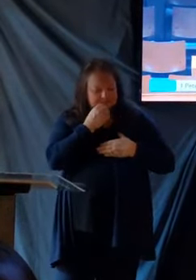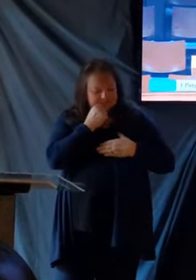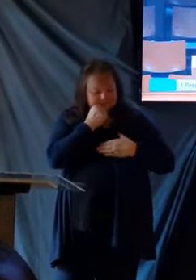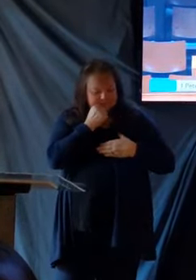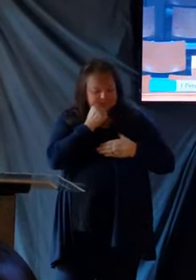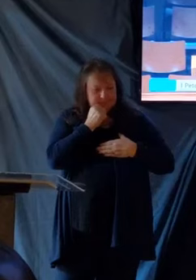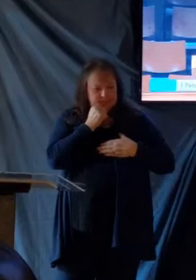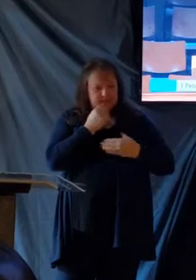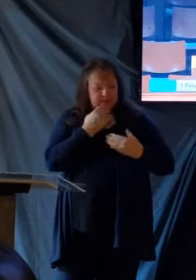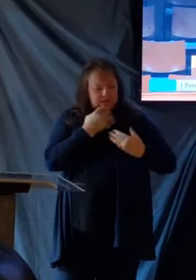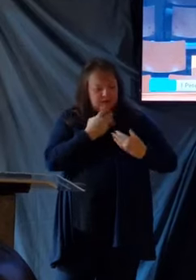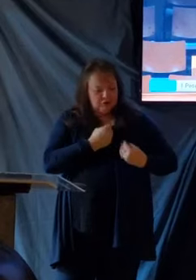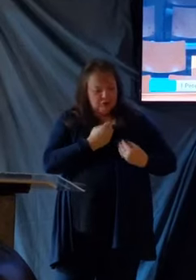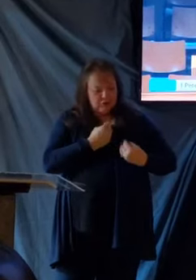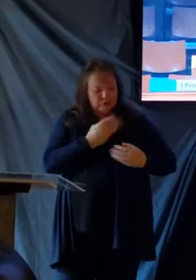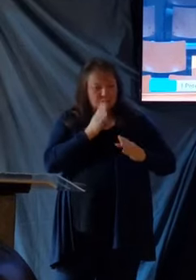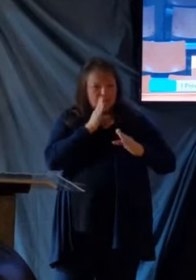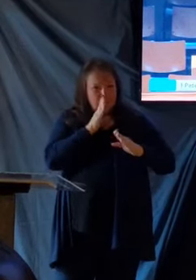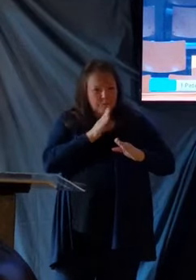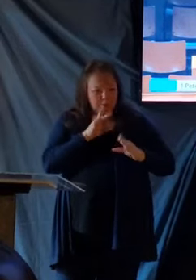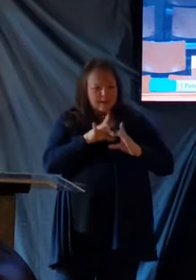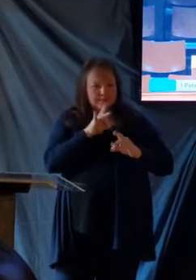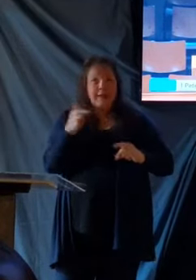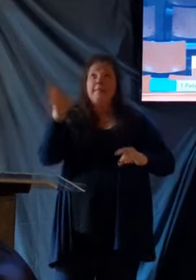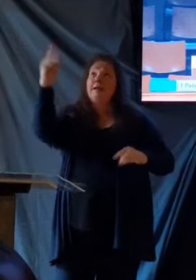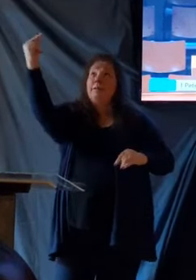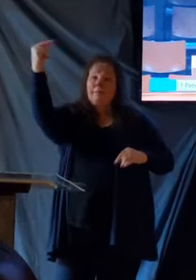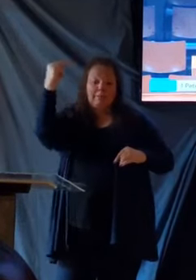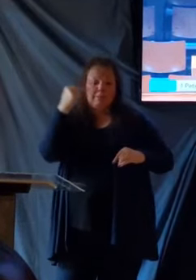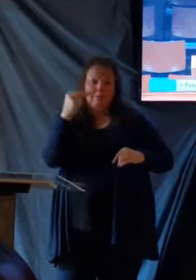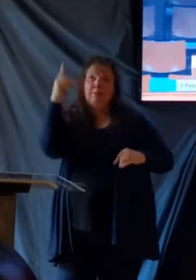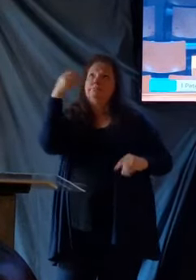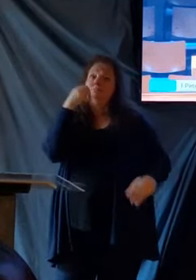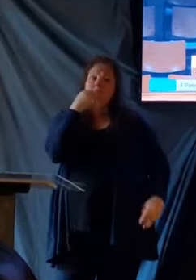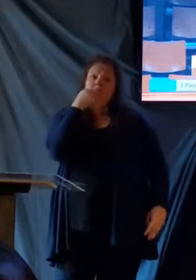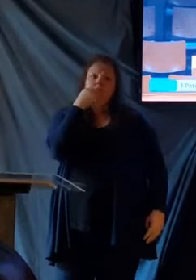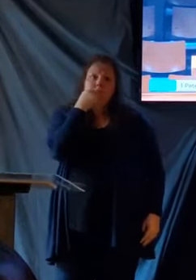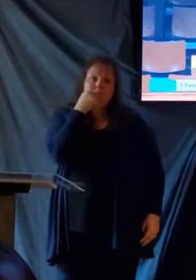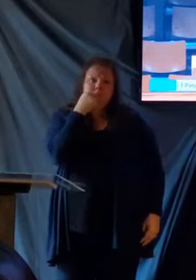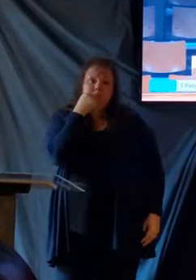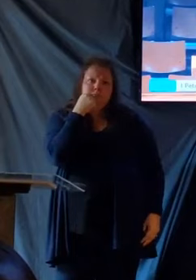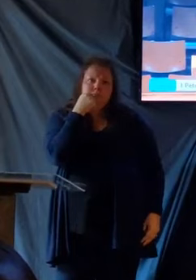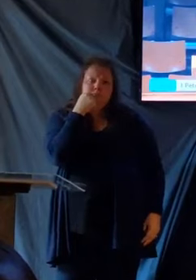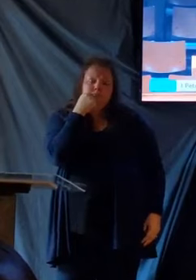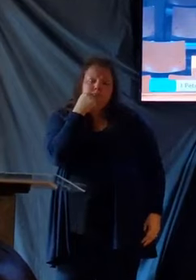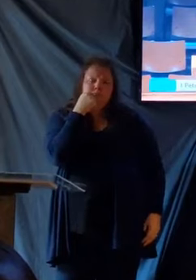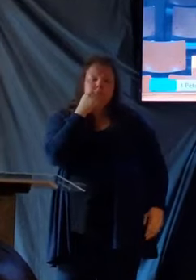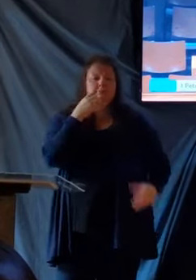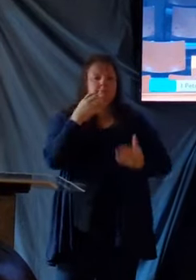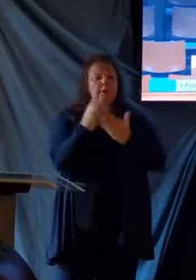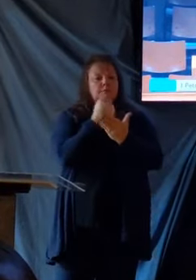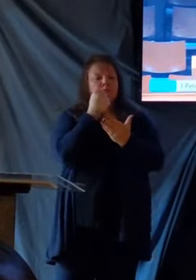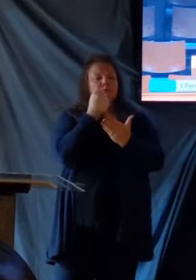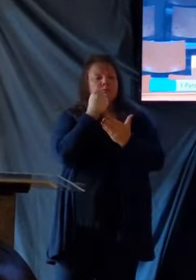of a gentle and quiet spirit, which is precious in the sight of God. An